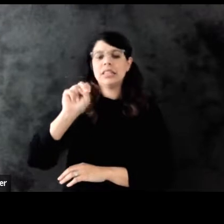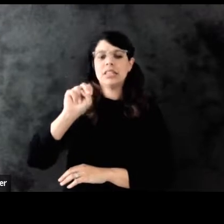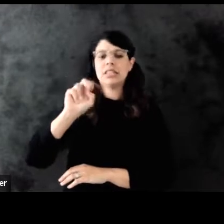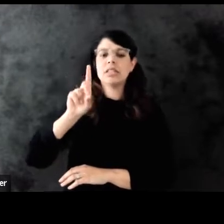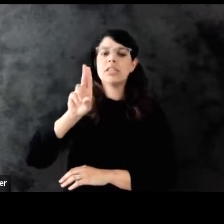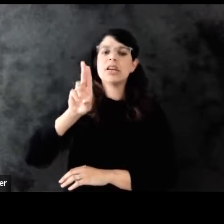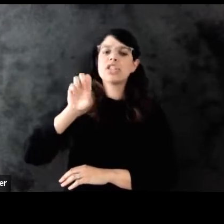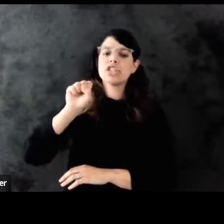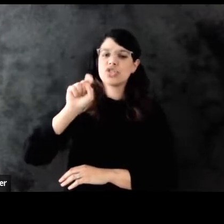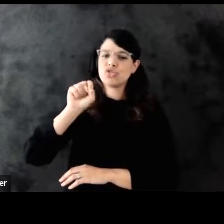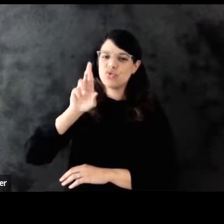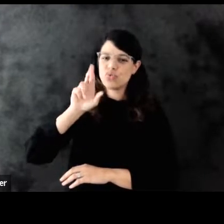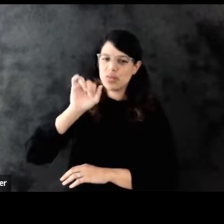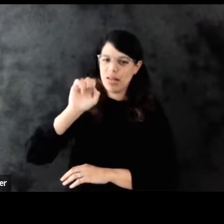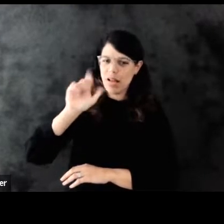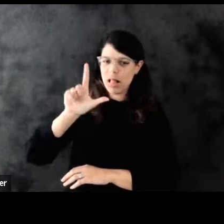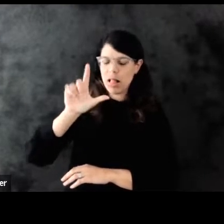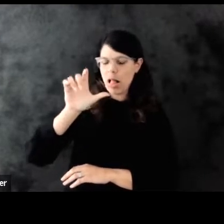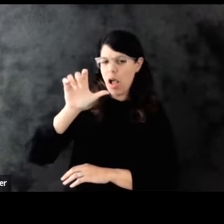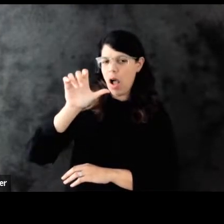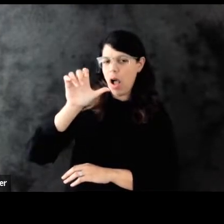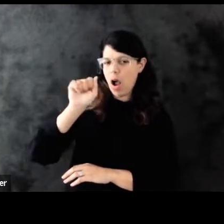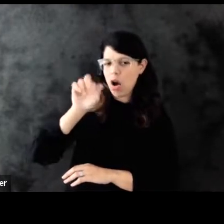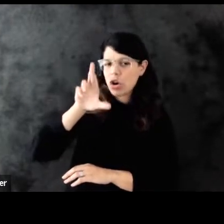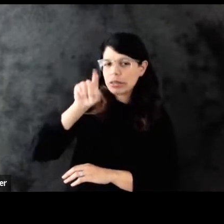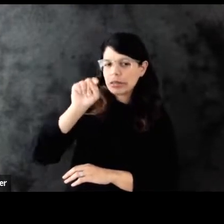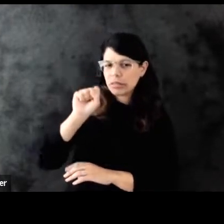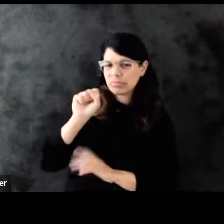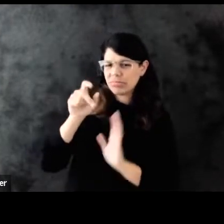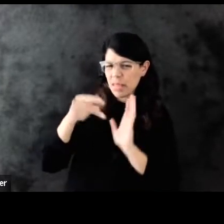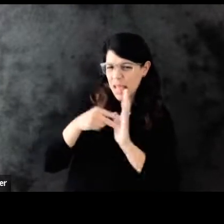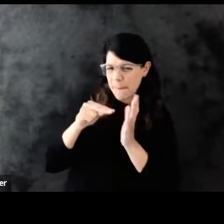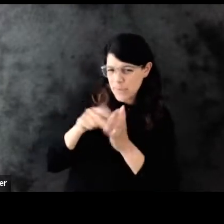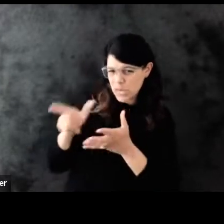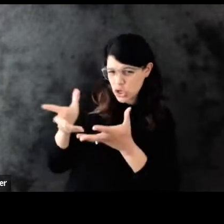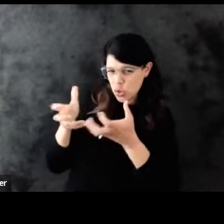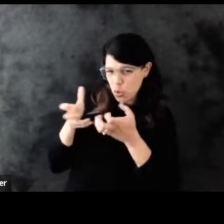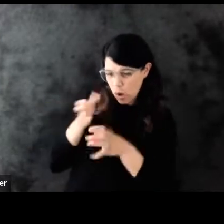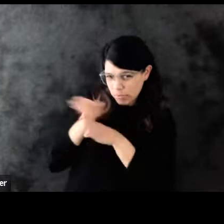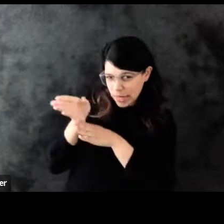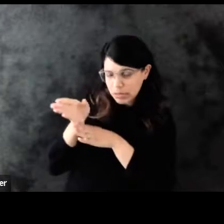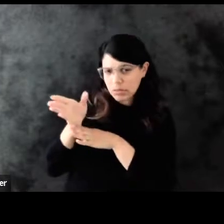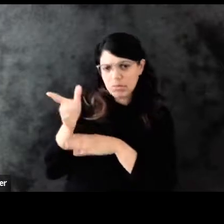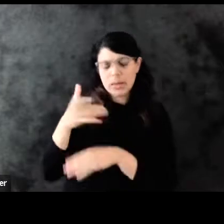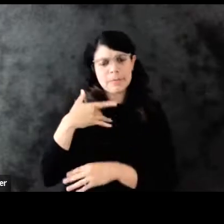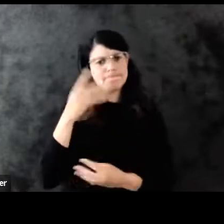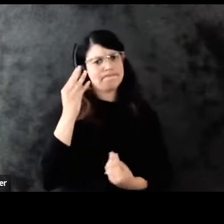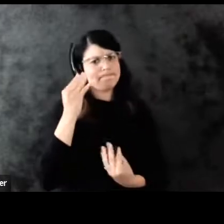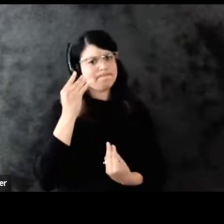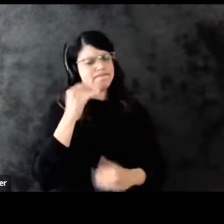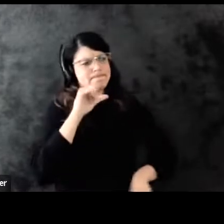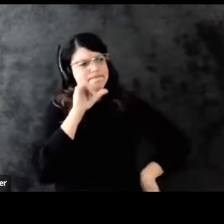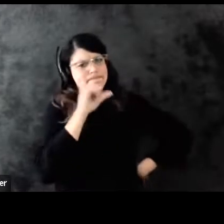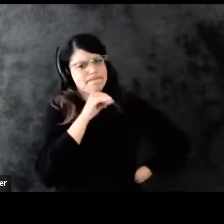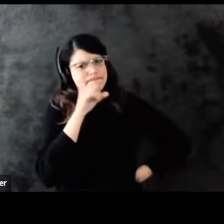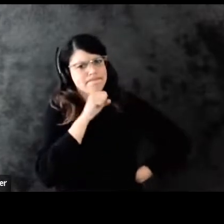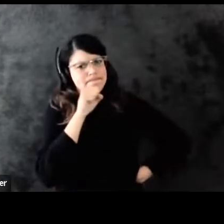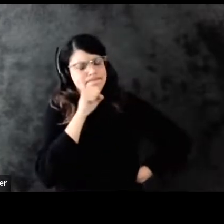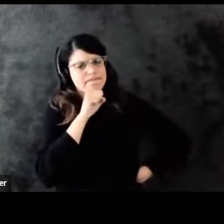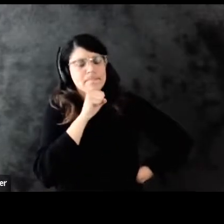so I told her, is there another major that maybe prepares me better? And she said, oh, okay, how about a business